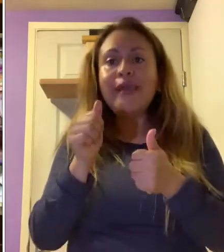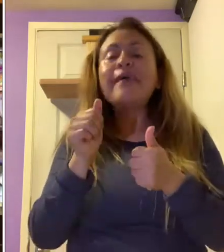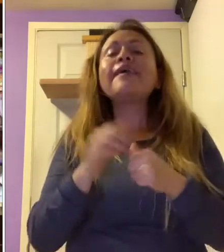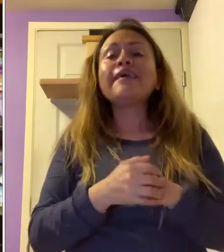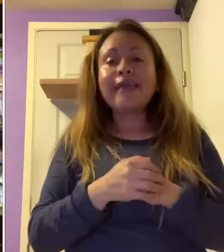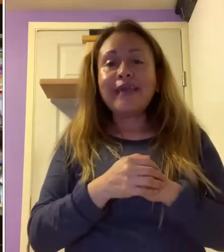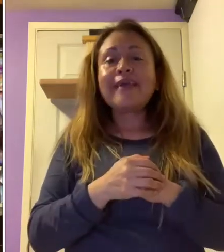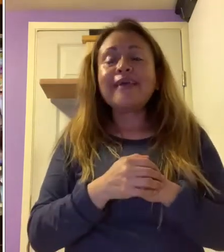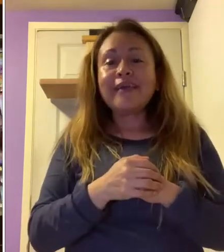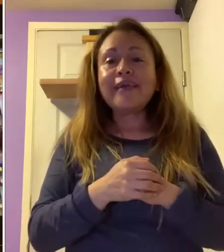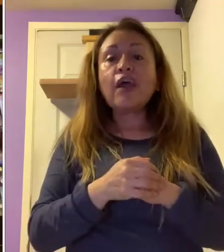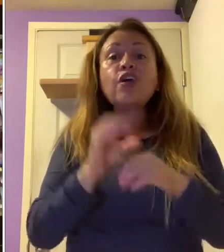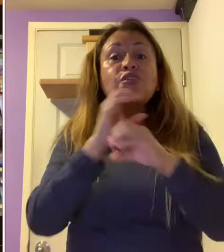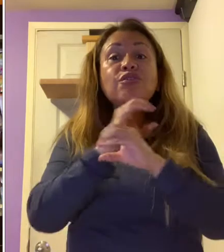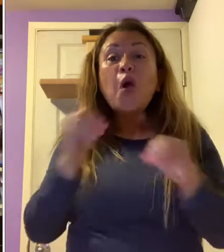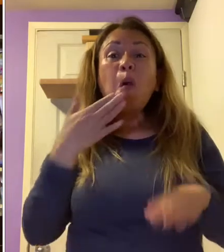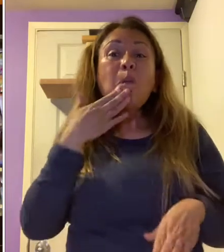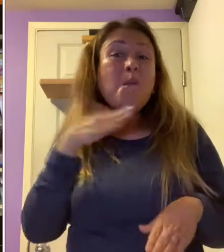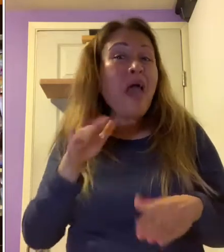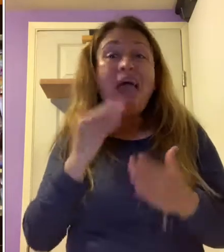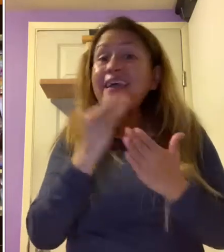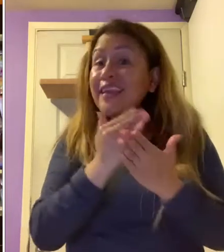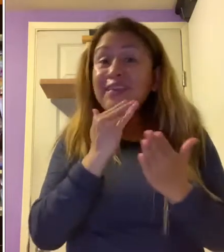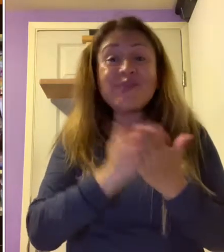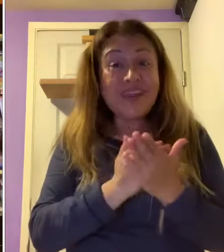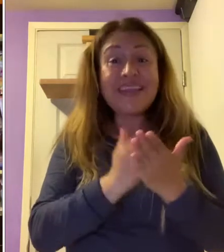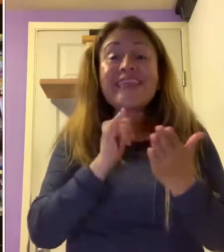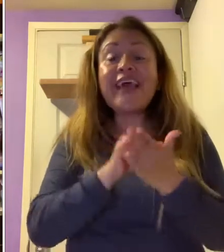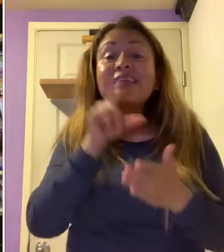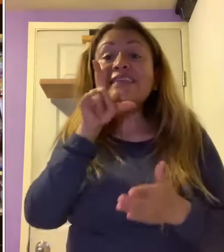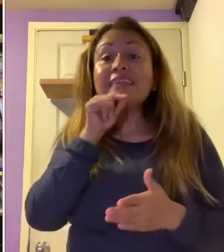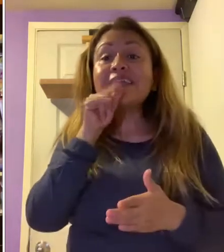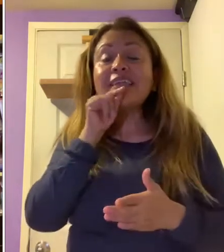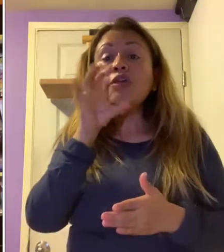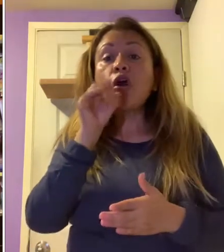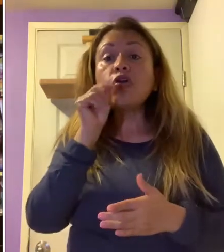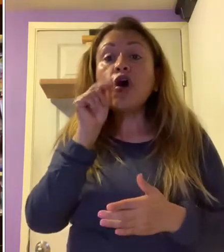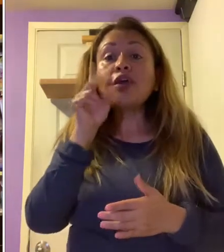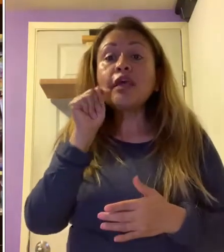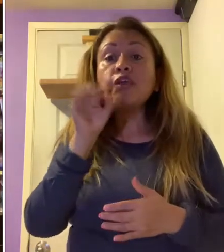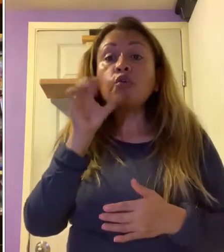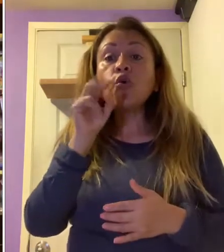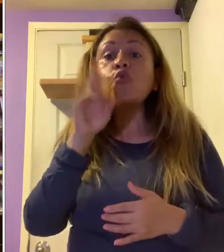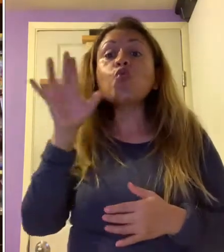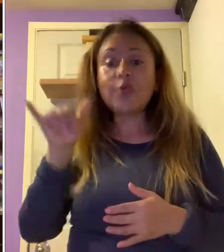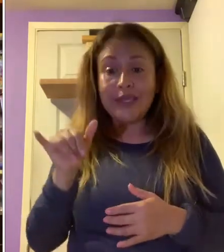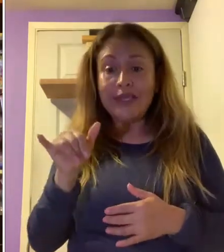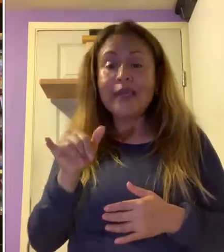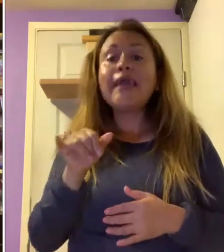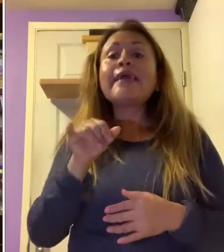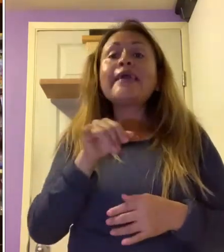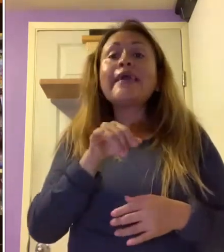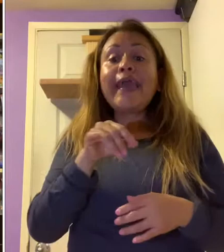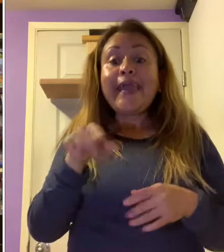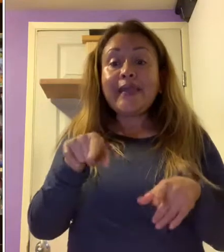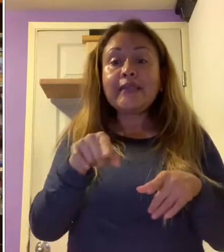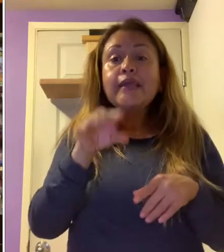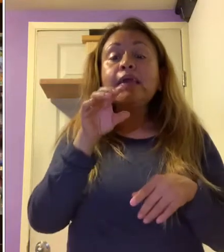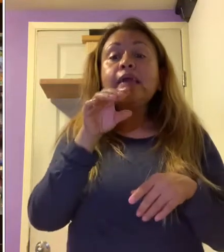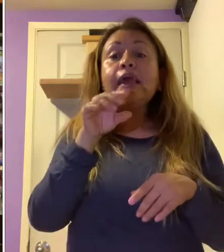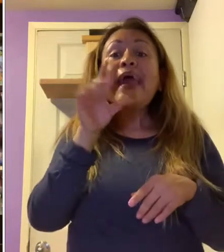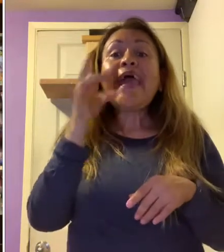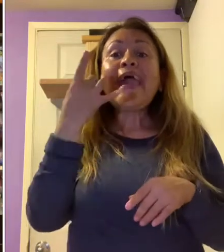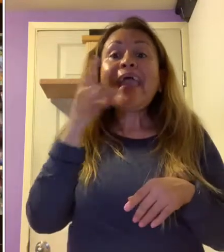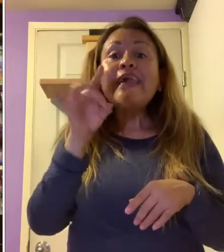no expeller pressed, extra virgin. No bad ingredients in this. This is the chicken coconut curry. The